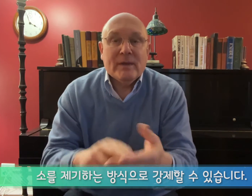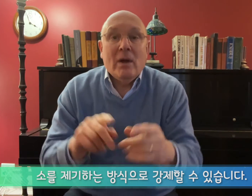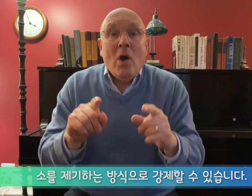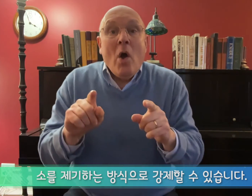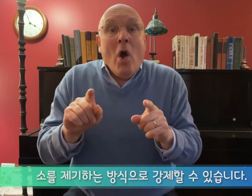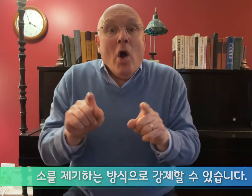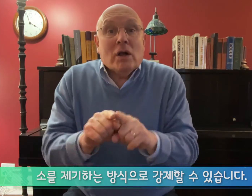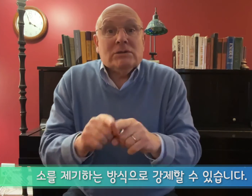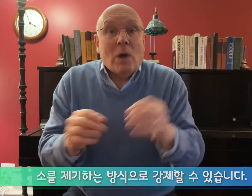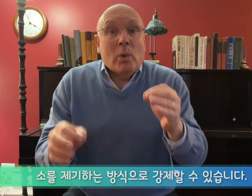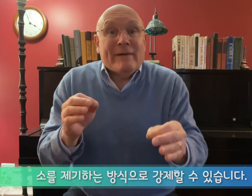contract.